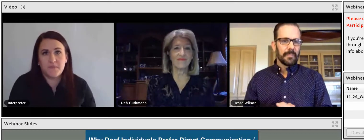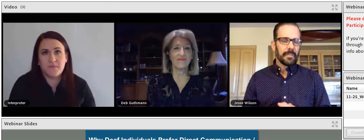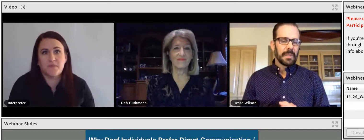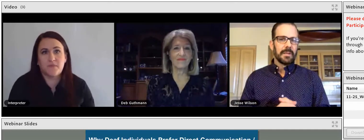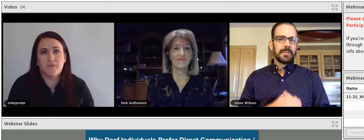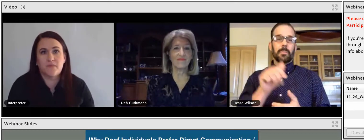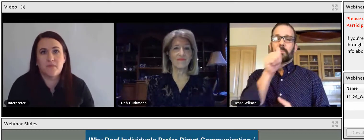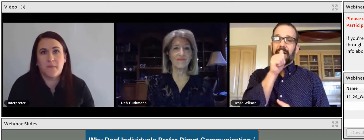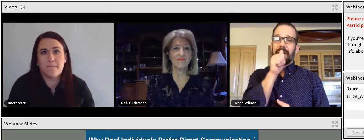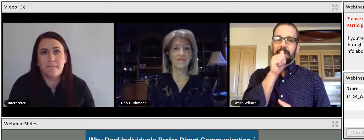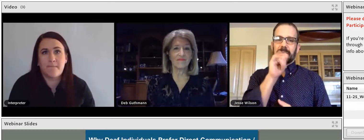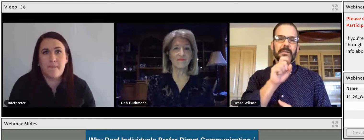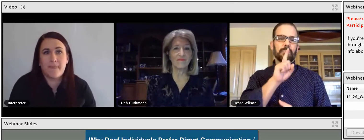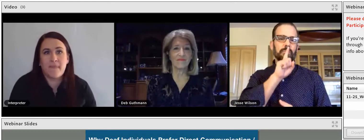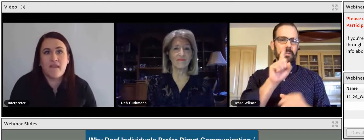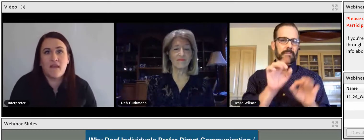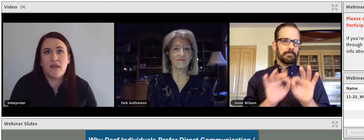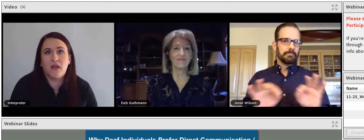community.